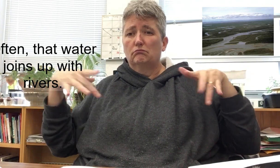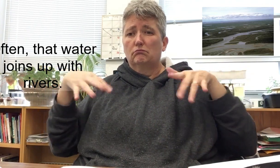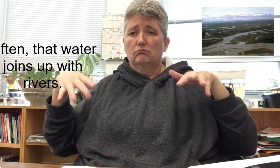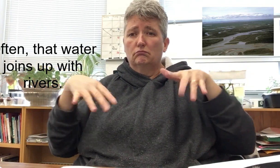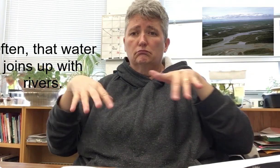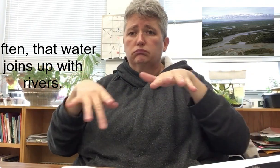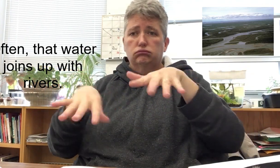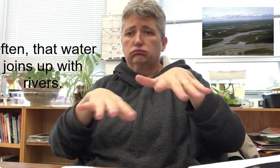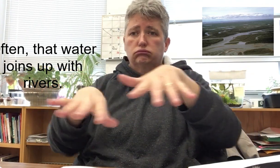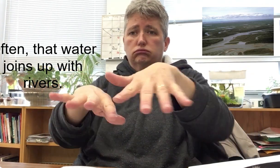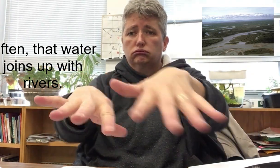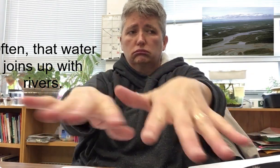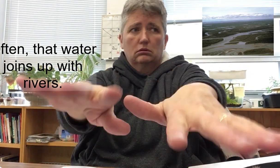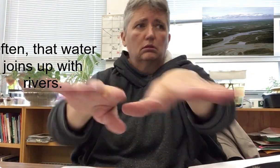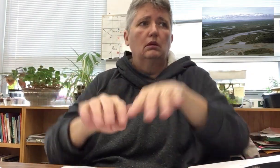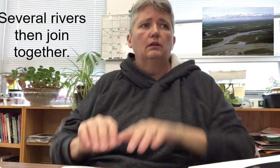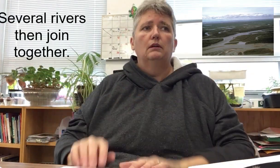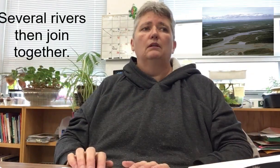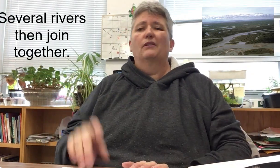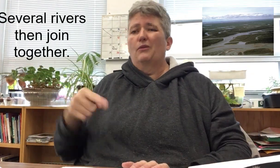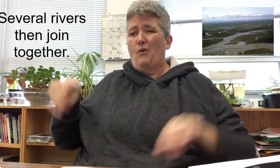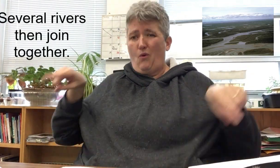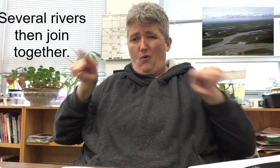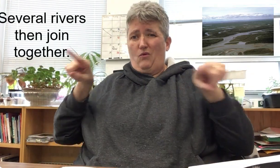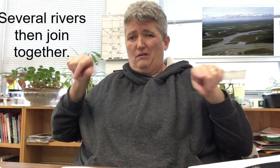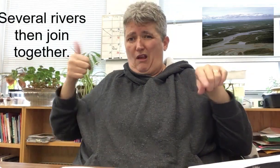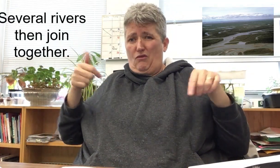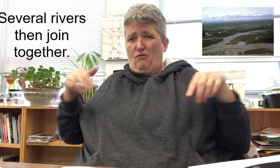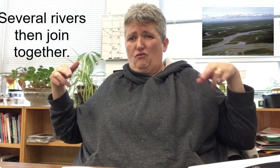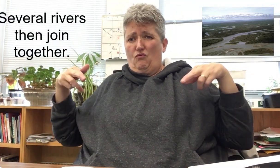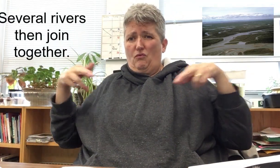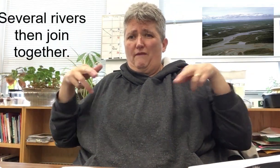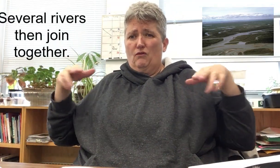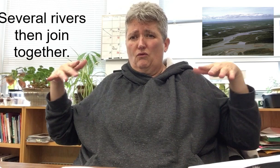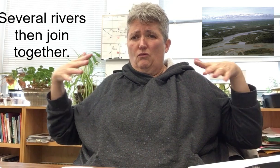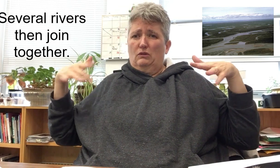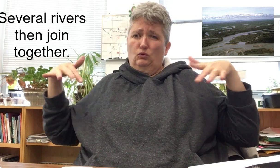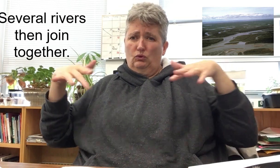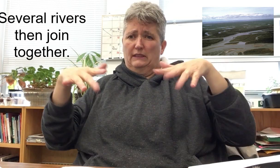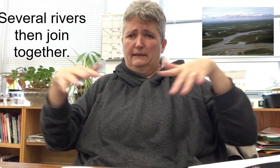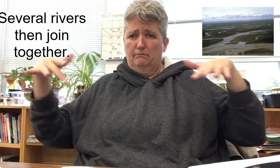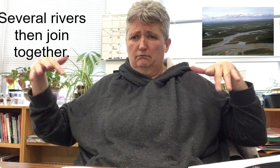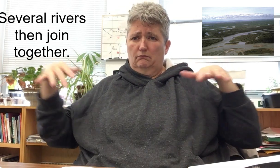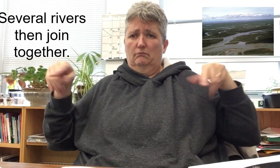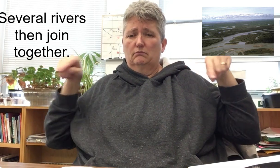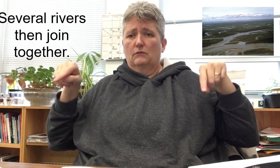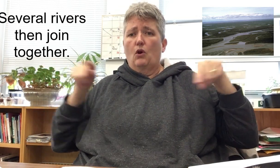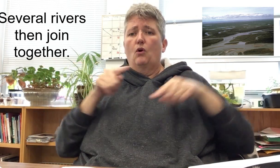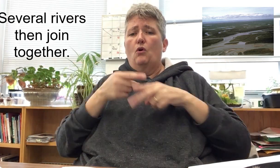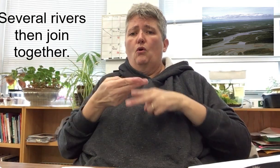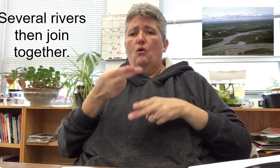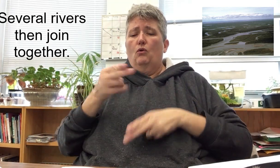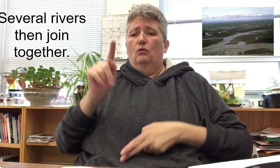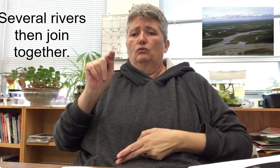up together. Those other rivers that join into a main river, those are called